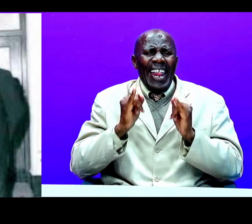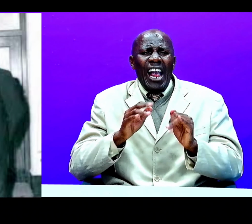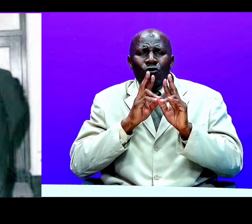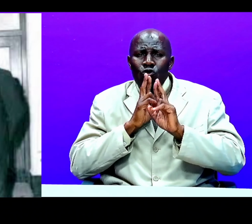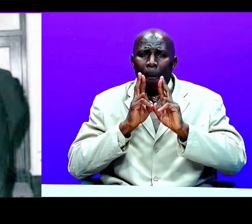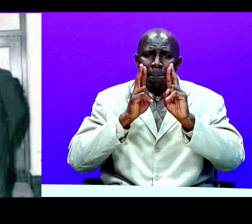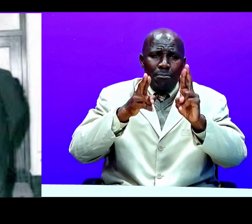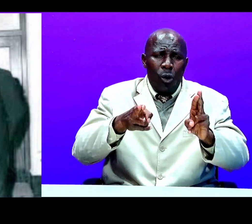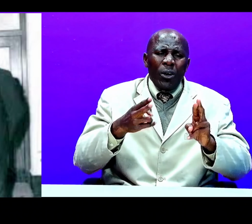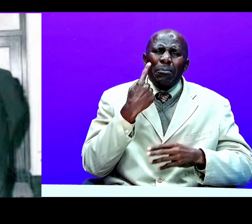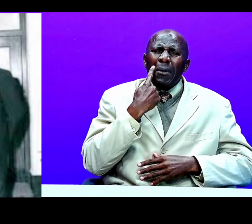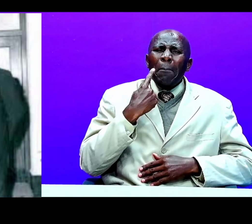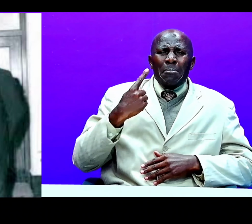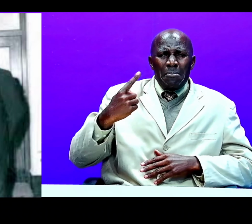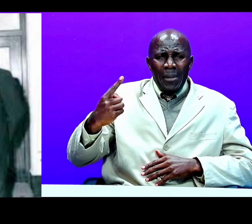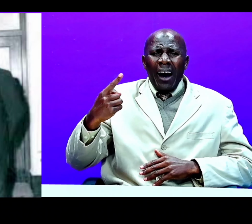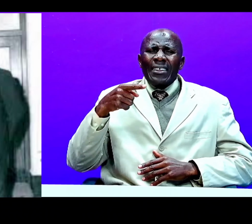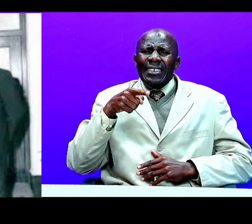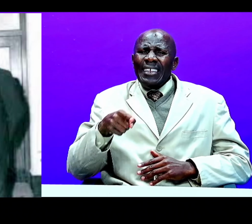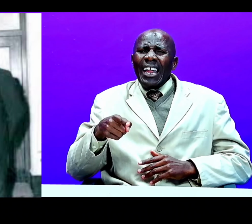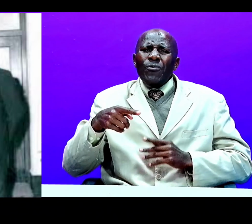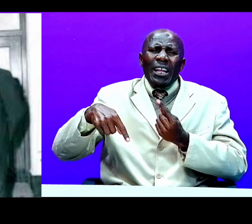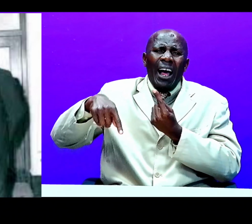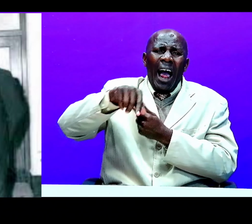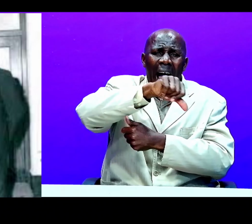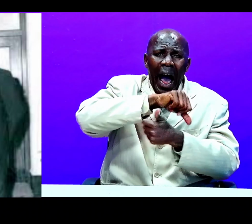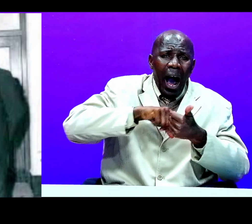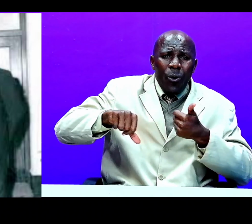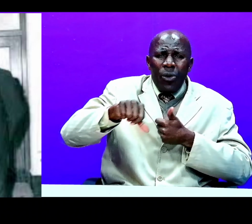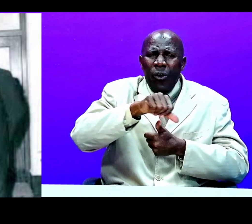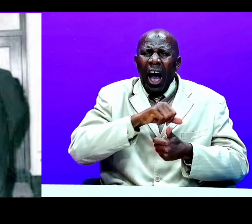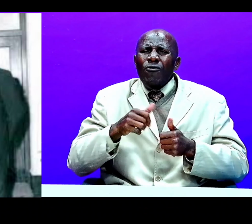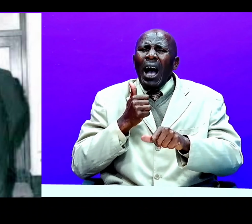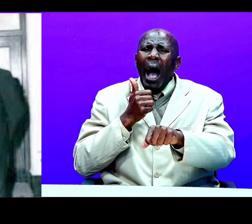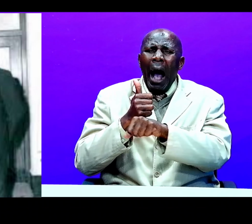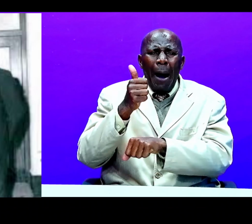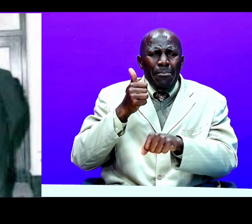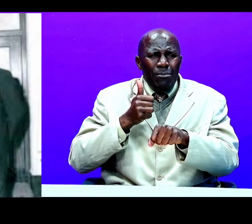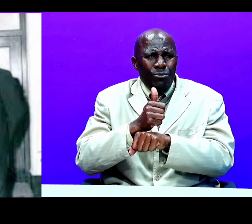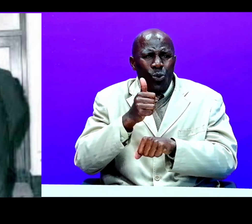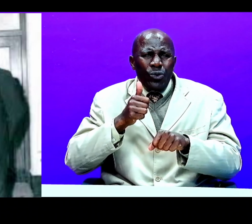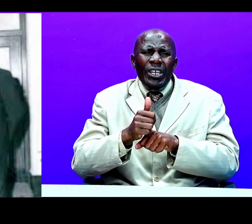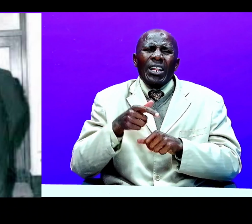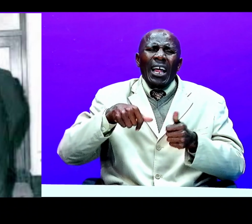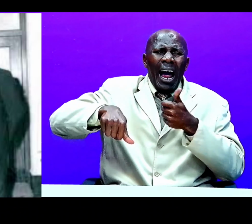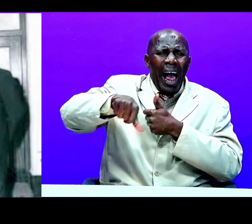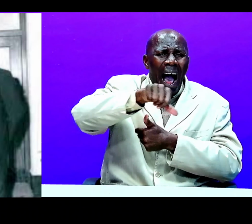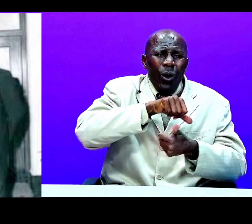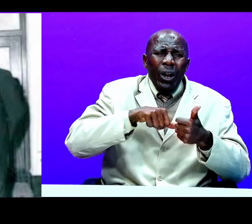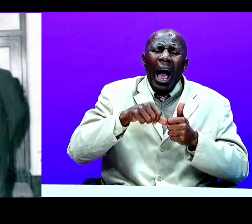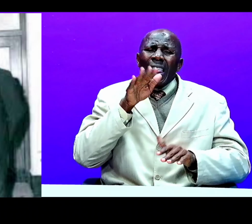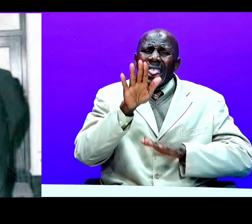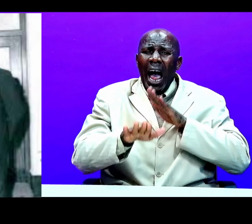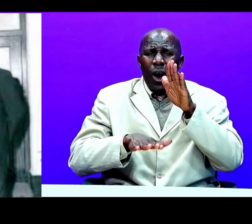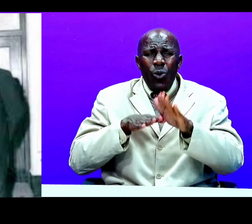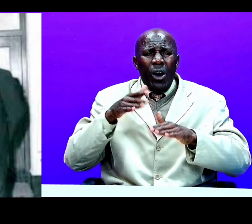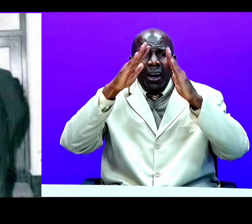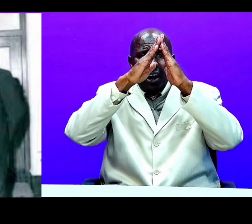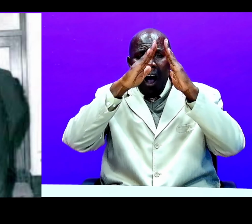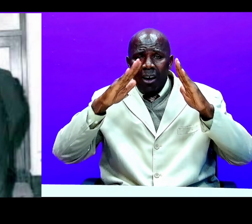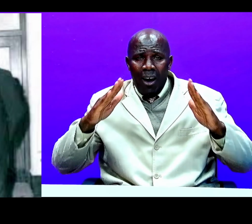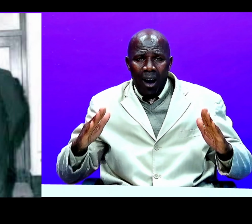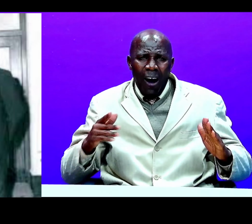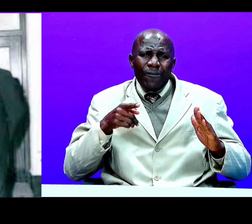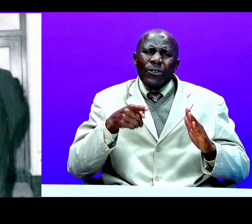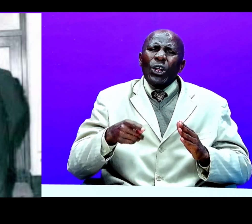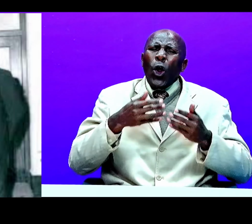Nyayo House, and condemned to lengthy prison terms by the so-called kangaroo courts that were held in